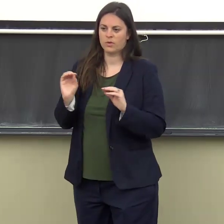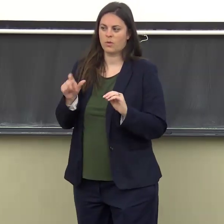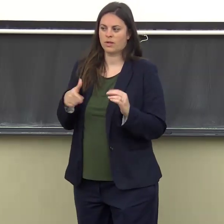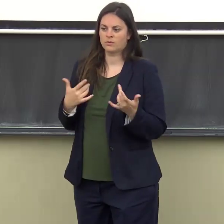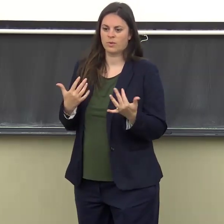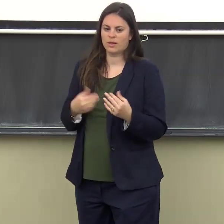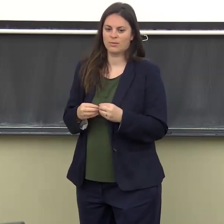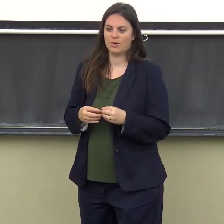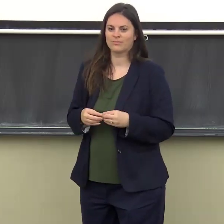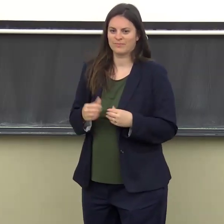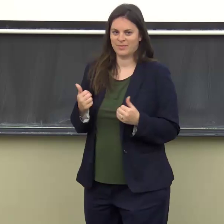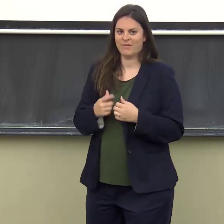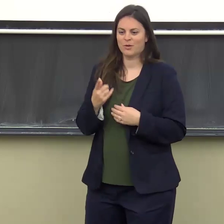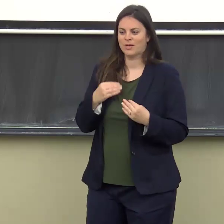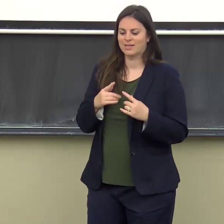has to wait.